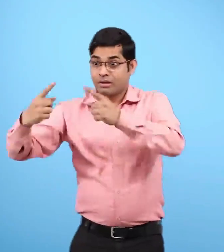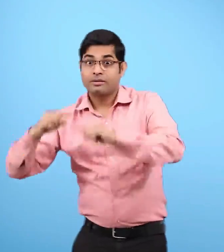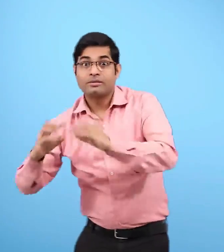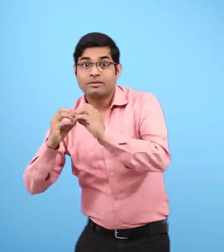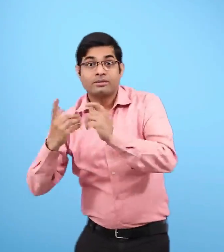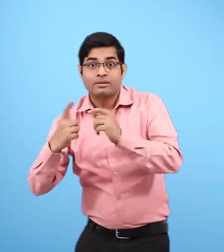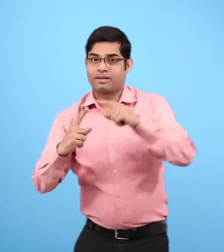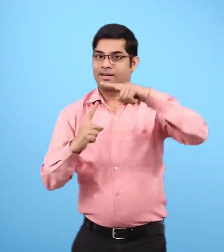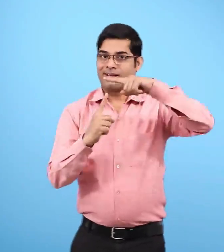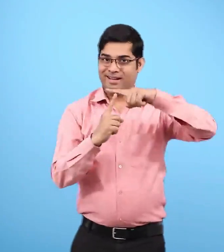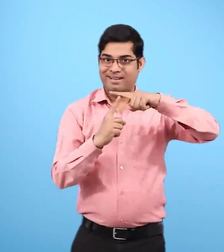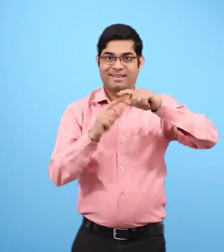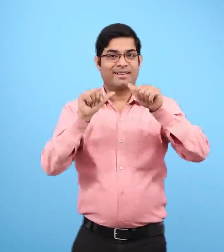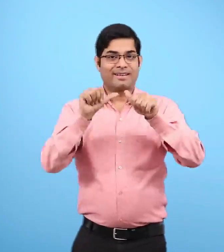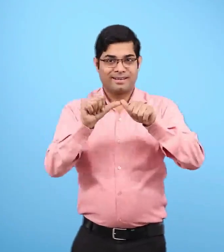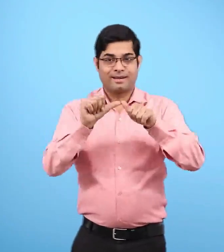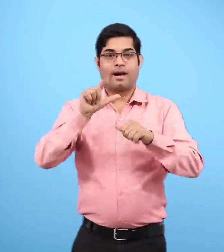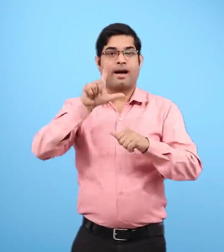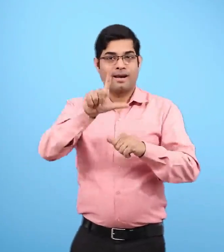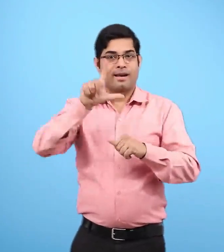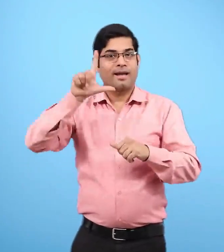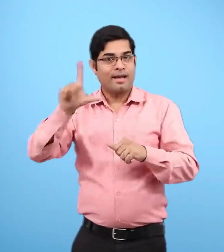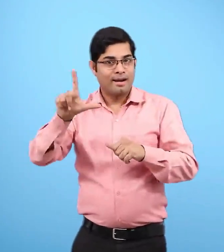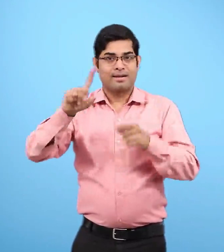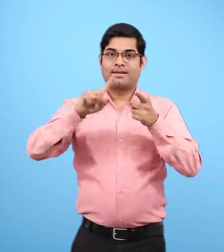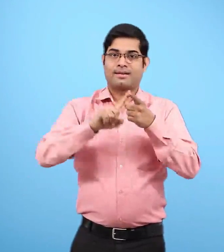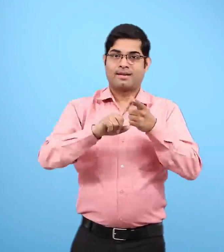The word taller is written beneath man 1,